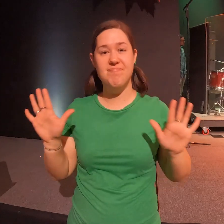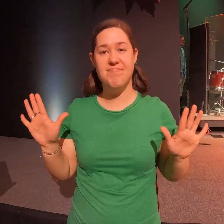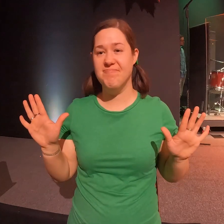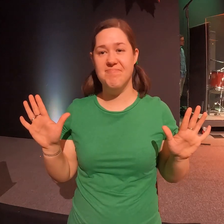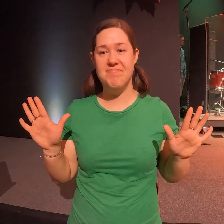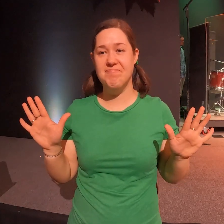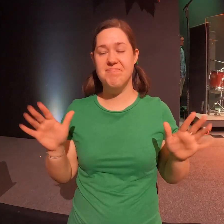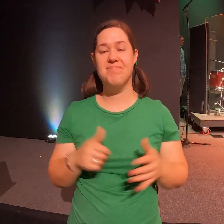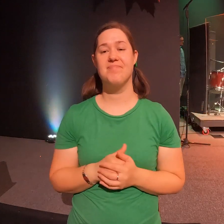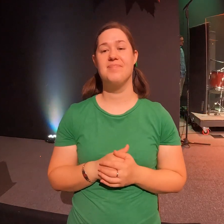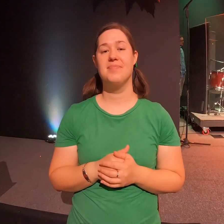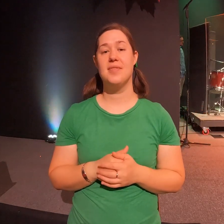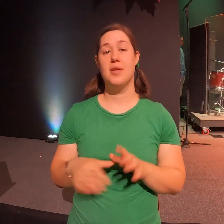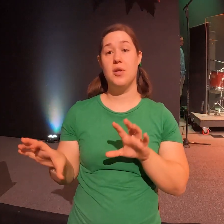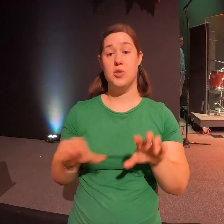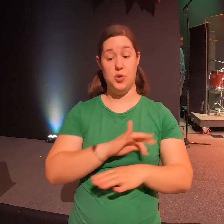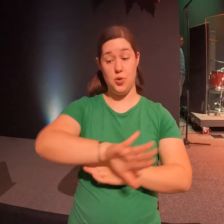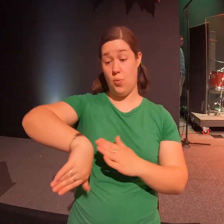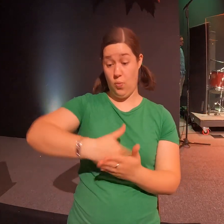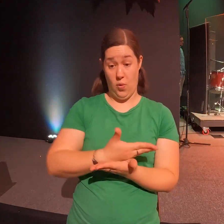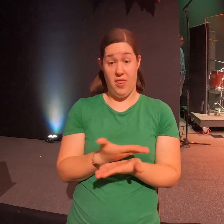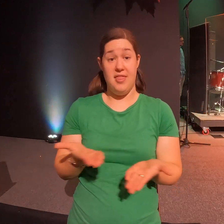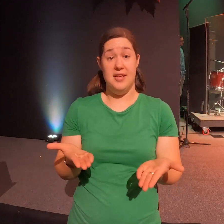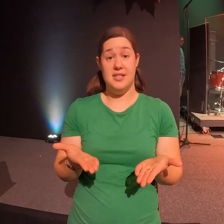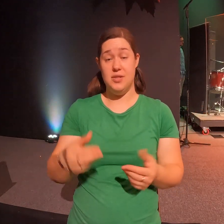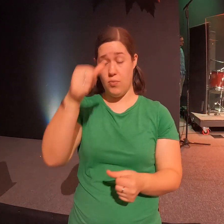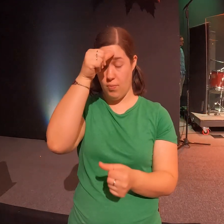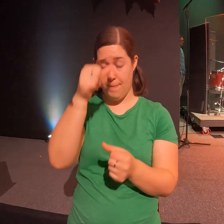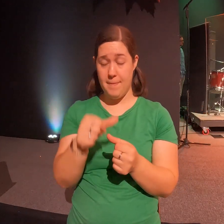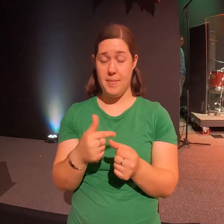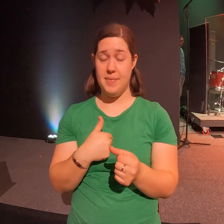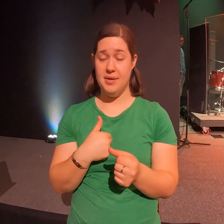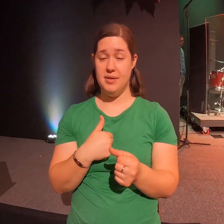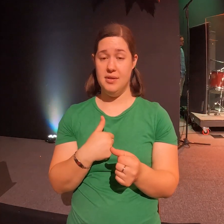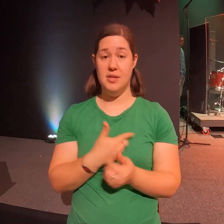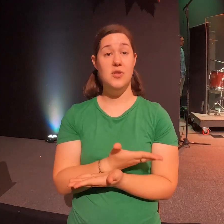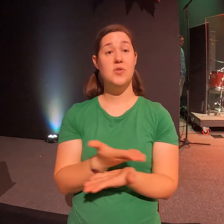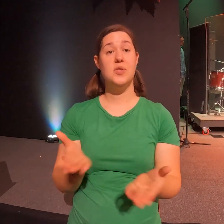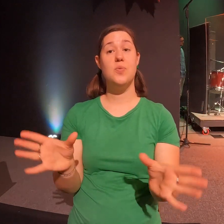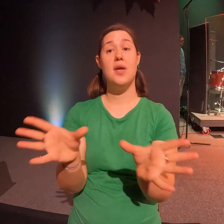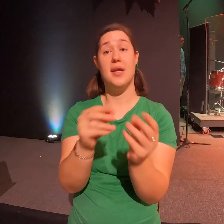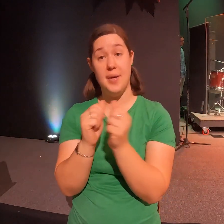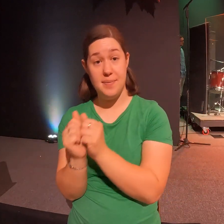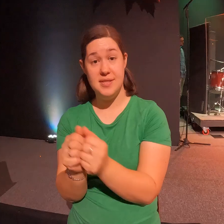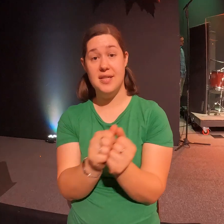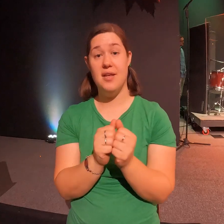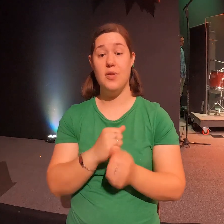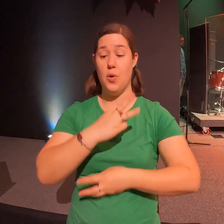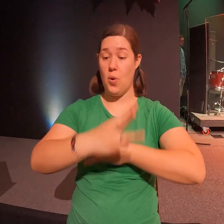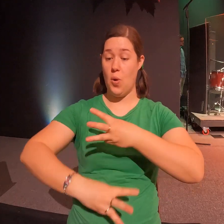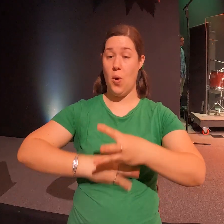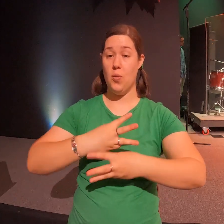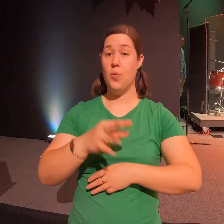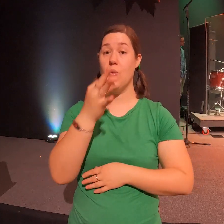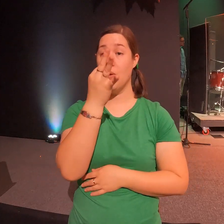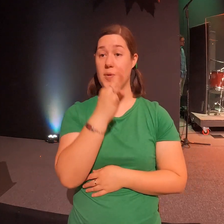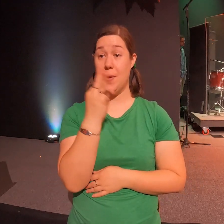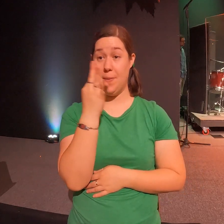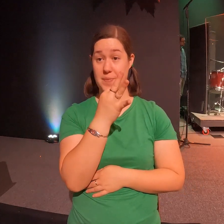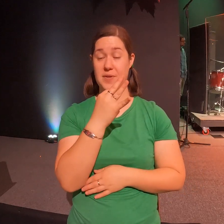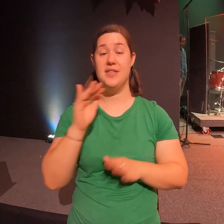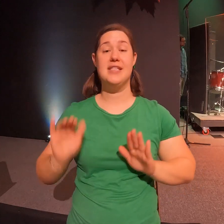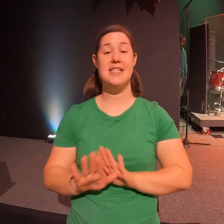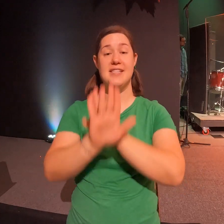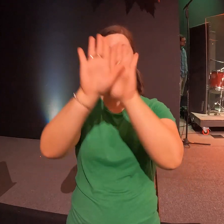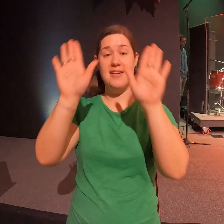Do all this in remembrance of me. So as we come together on World Communion Sunday, as our ushers come forward, are going to help, let